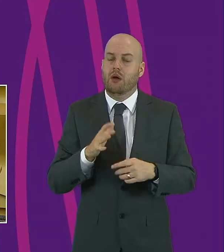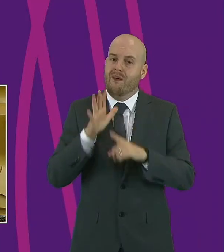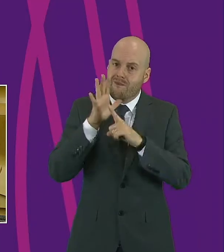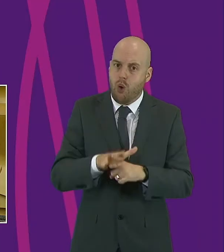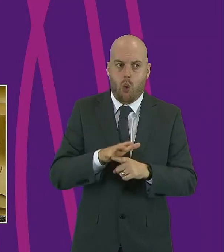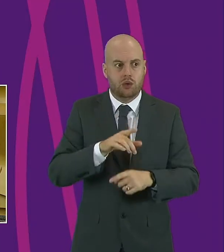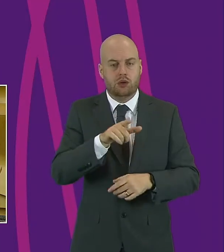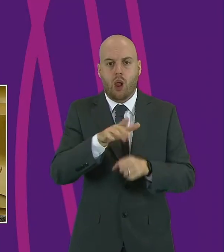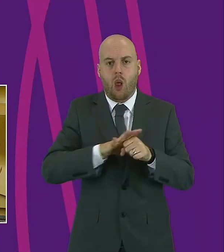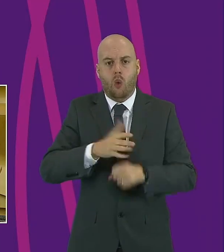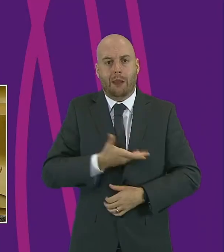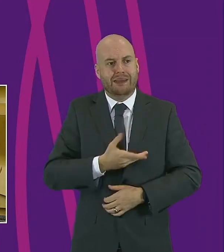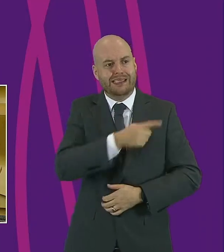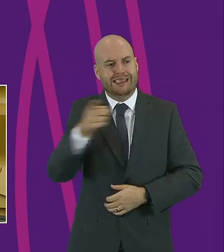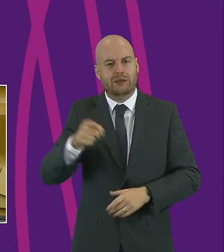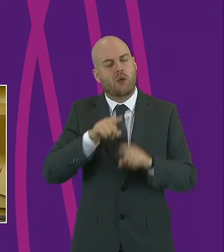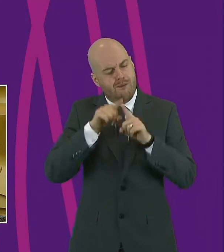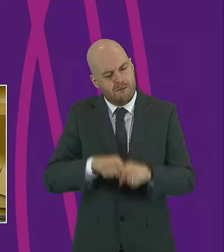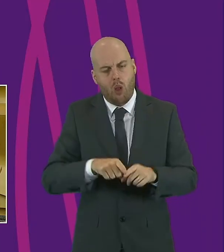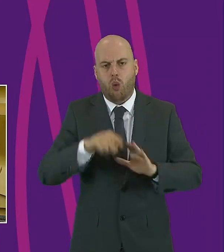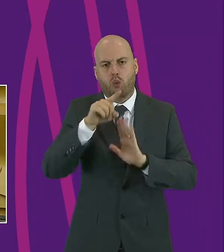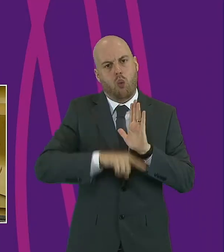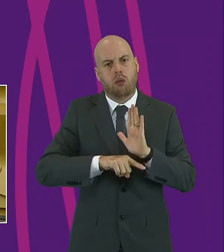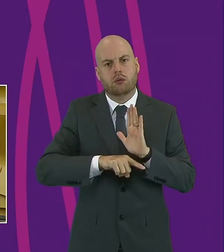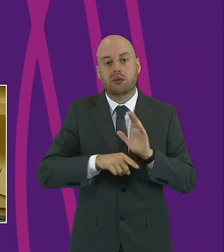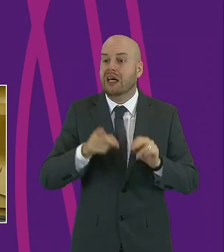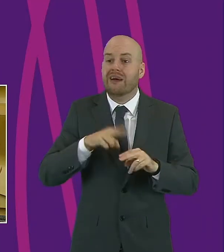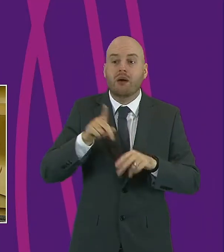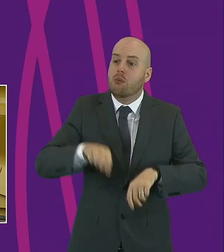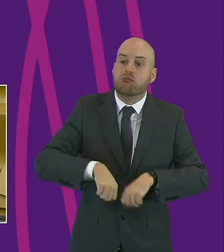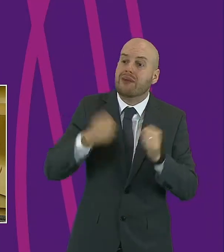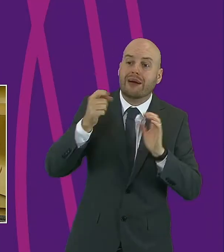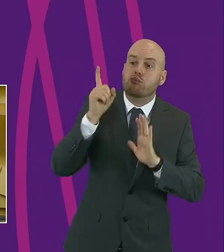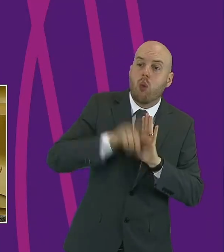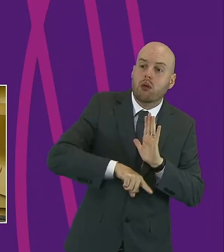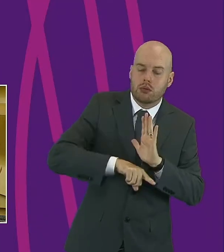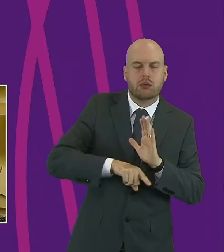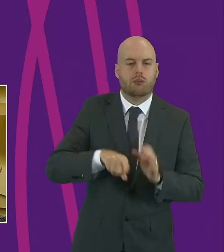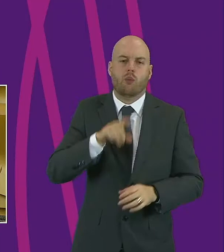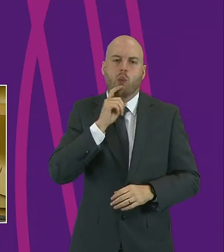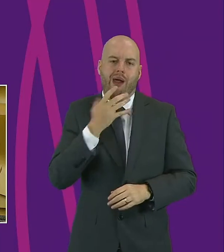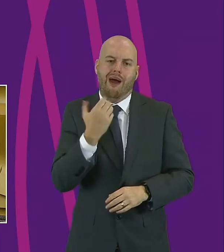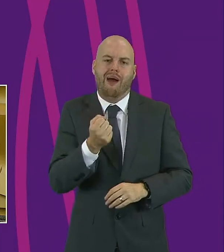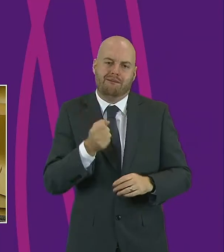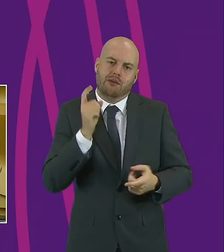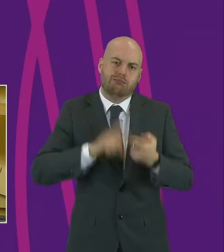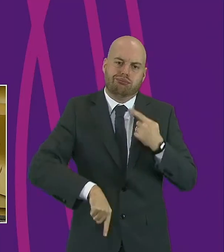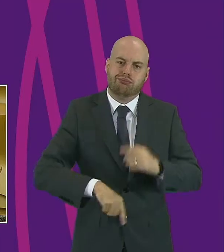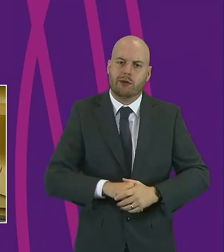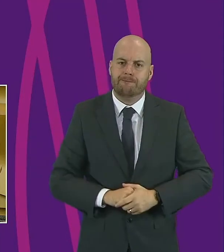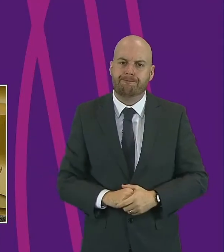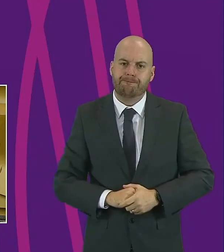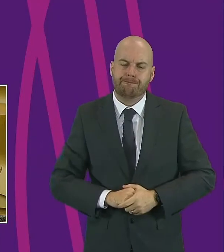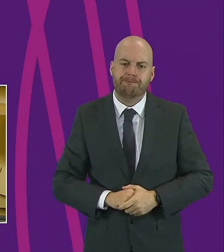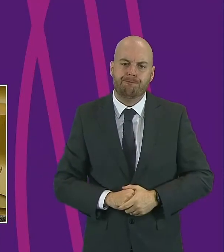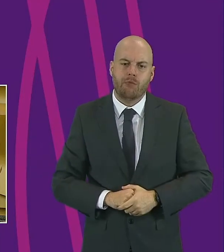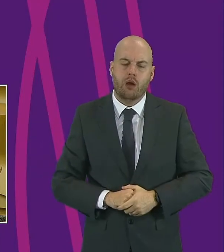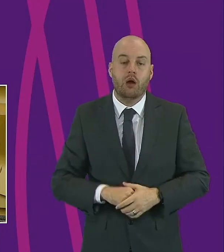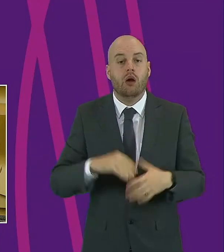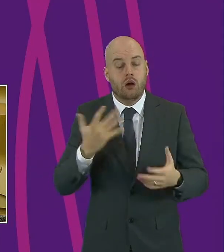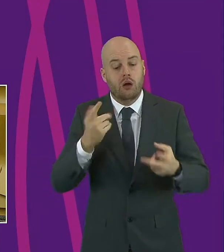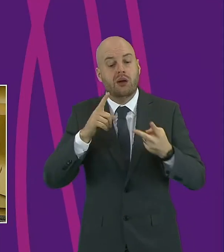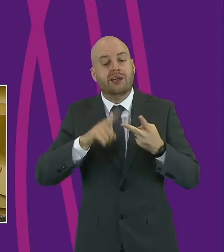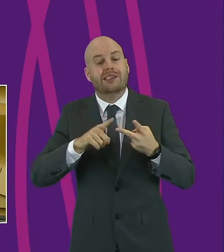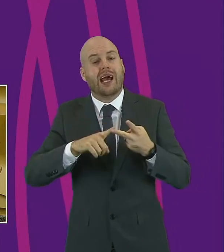action can be taken where these guidelines are being breached. The second area we have been looking at carefully